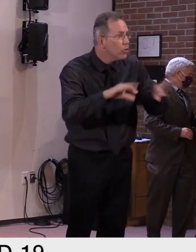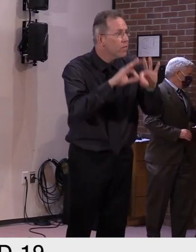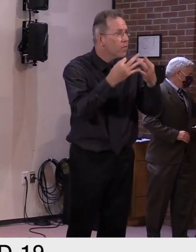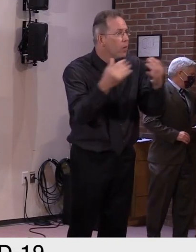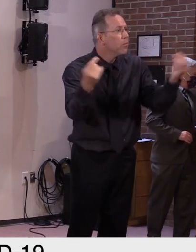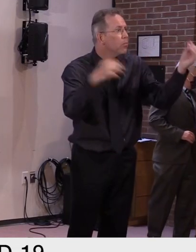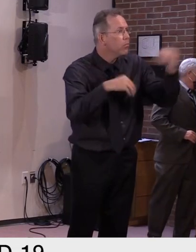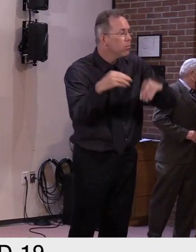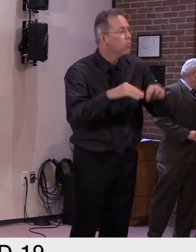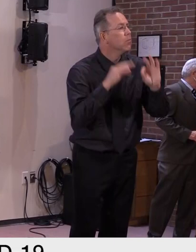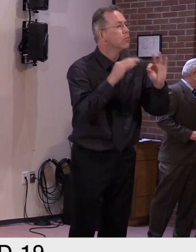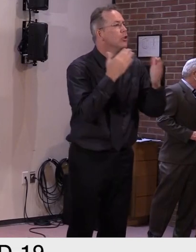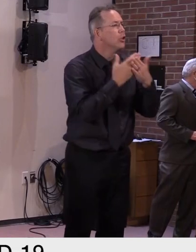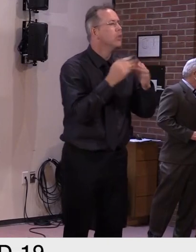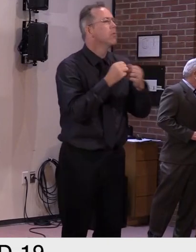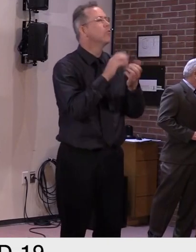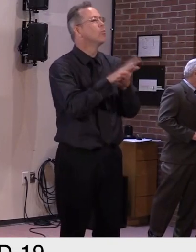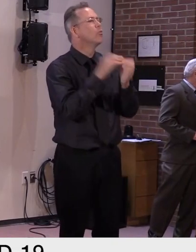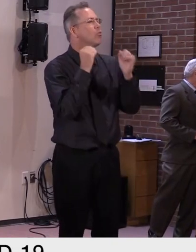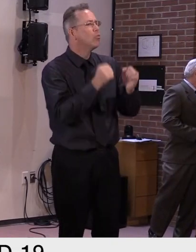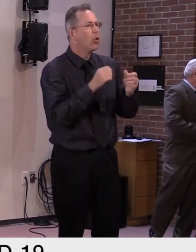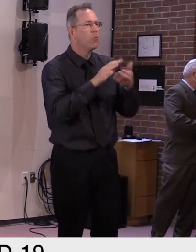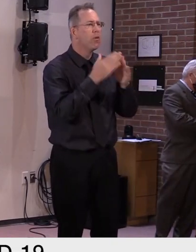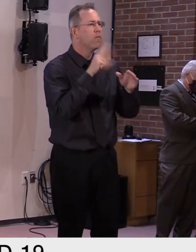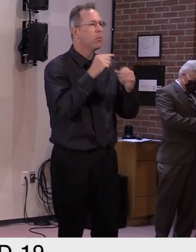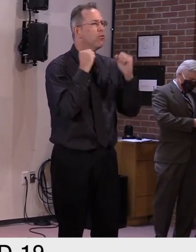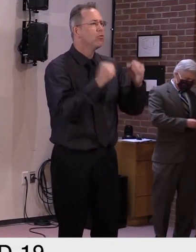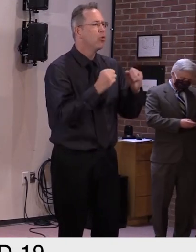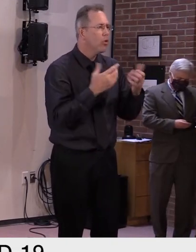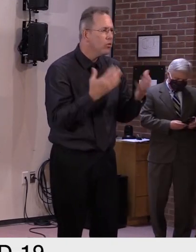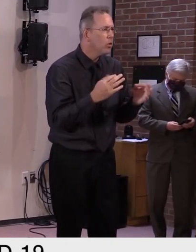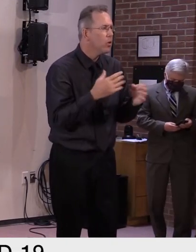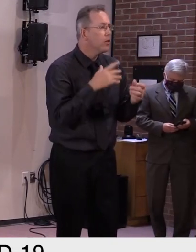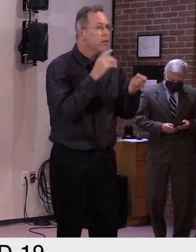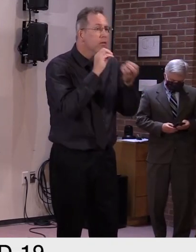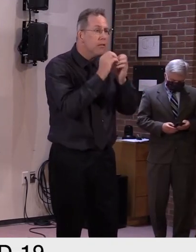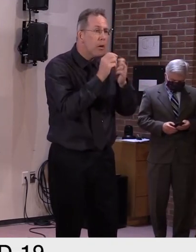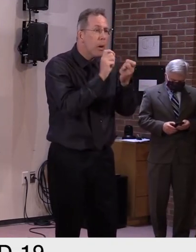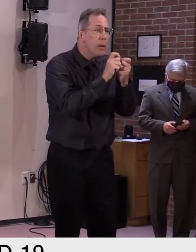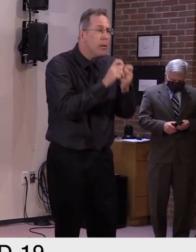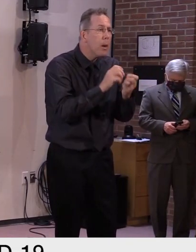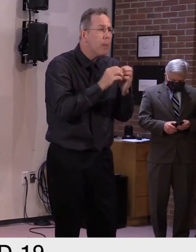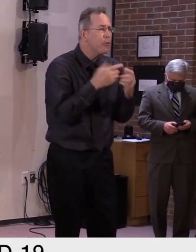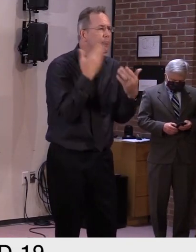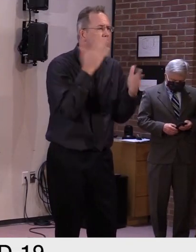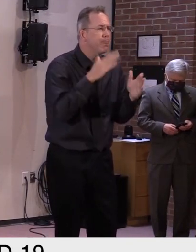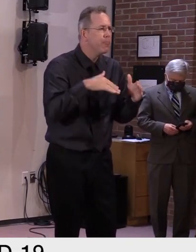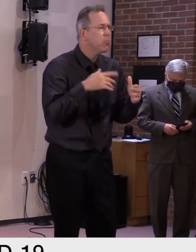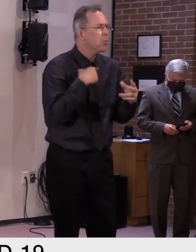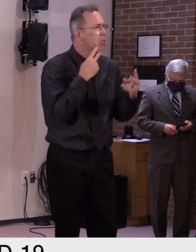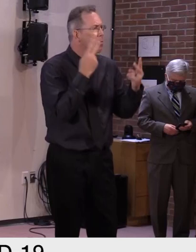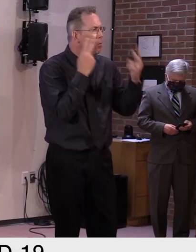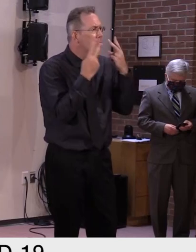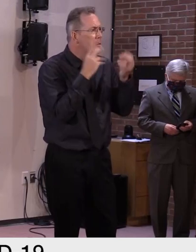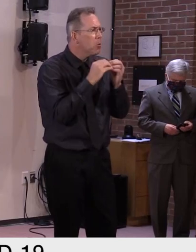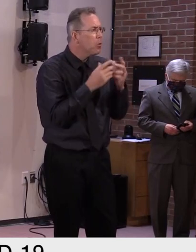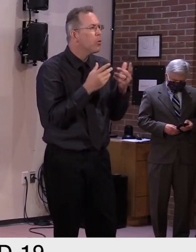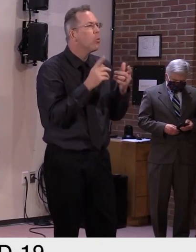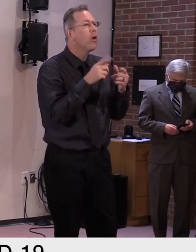data that we need at this point in time, but we are mindful of that. And if there is information